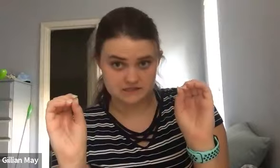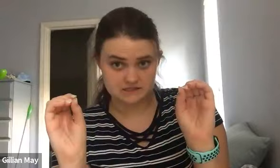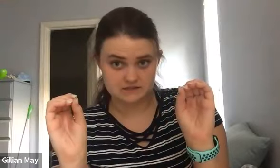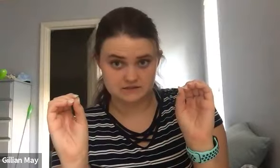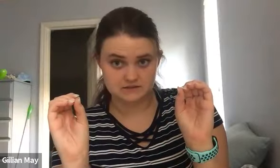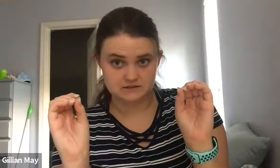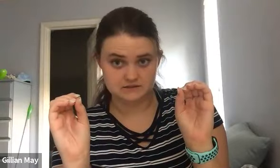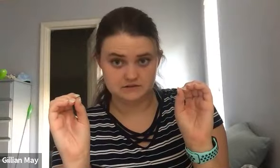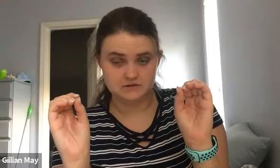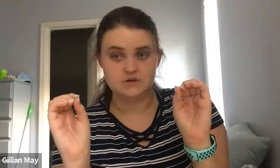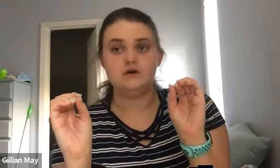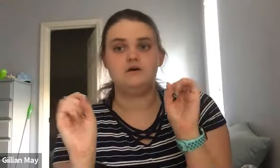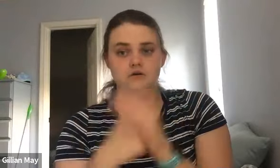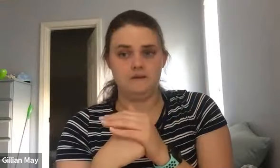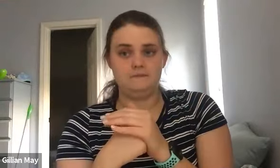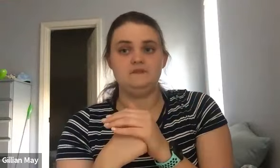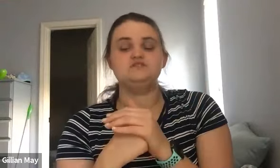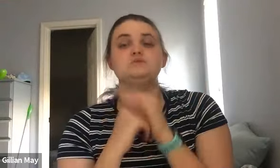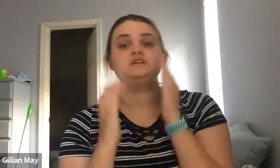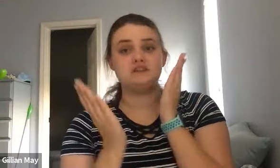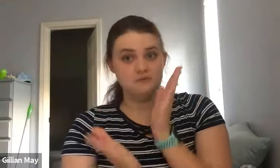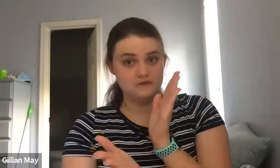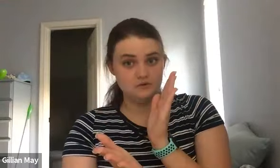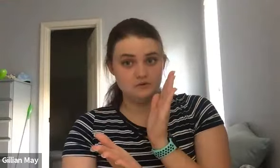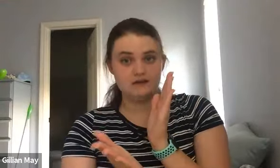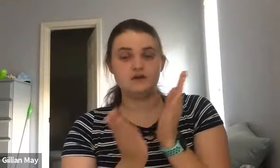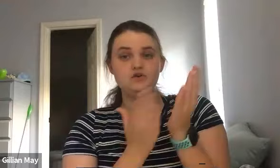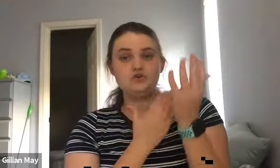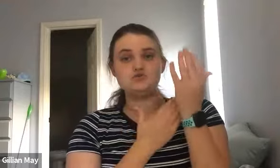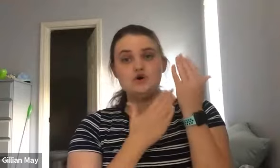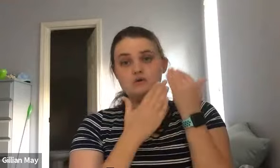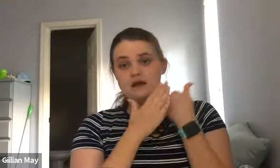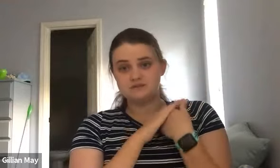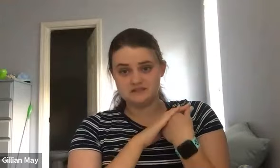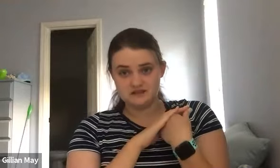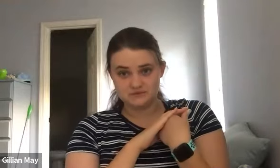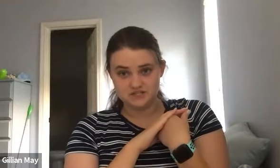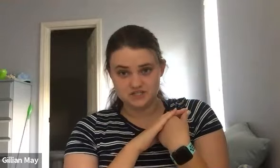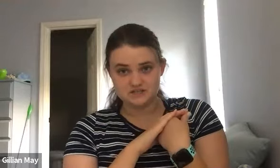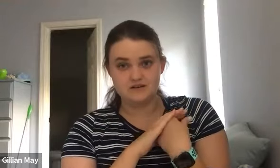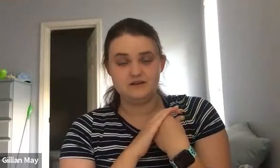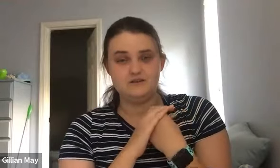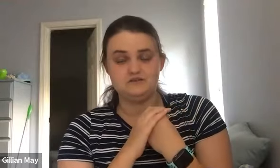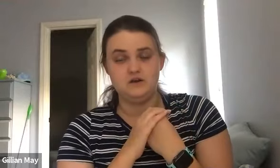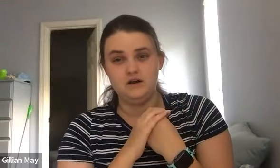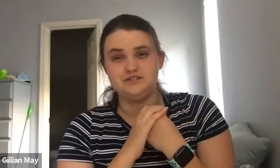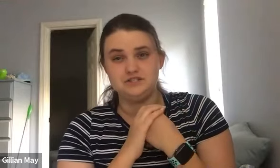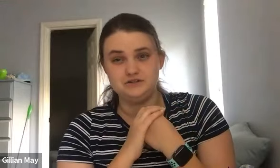office. Okay, so we're gonna stop right there real quick. Go back with the signs that we just just learned